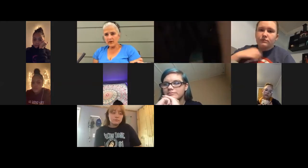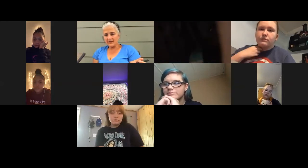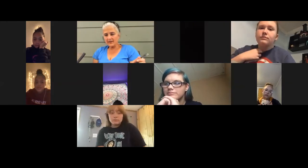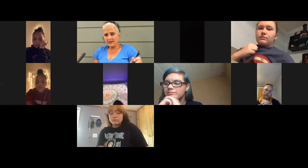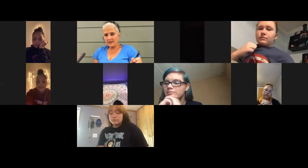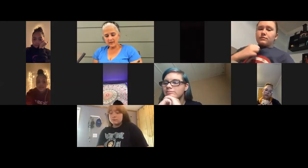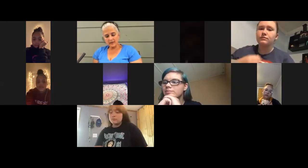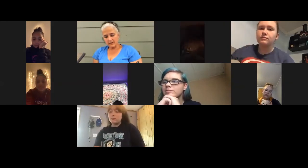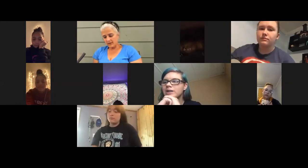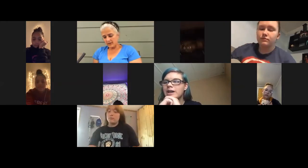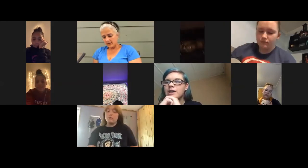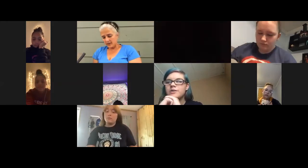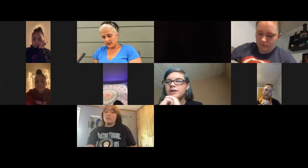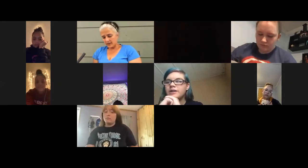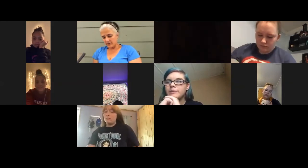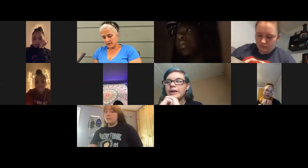right.